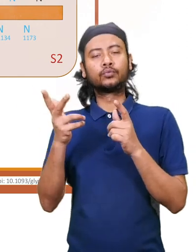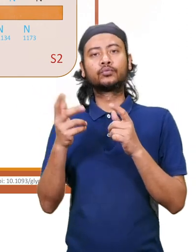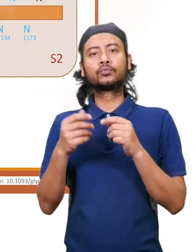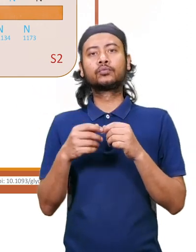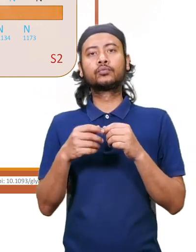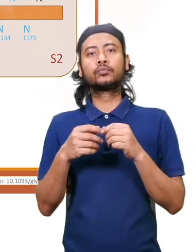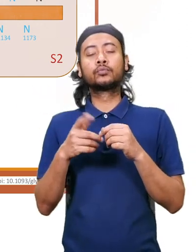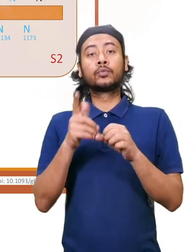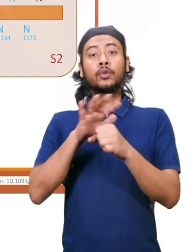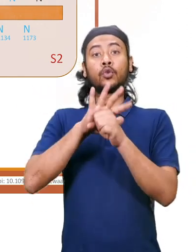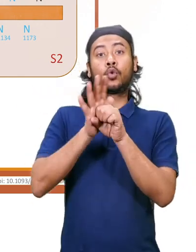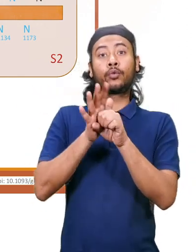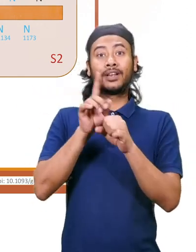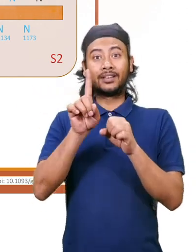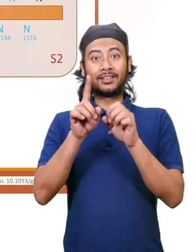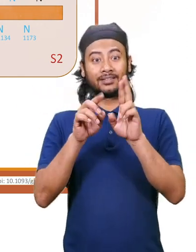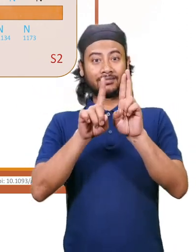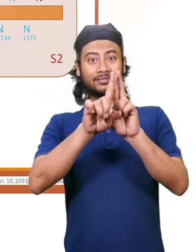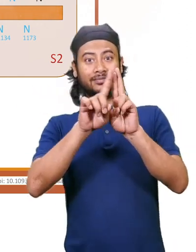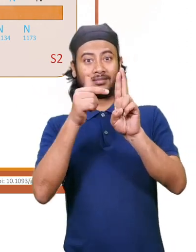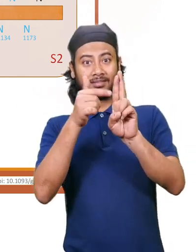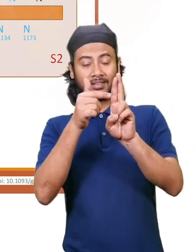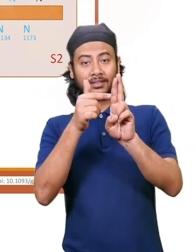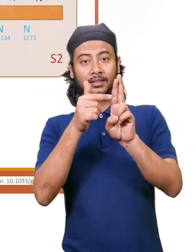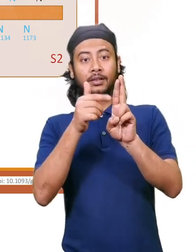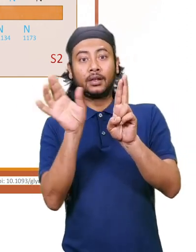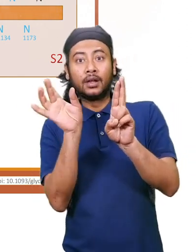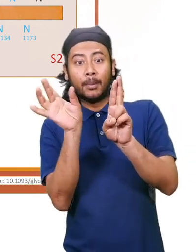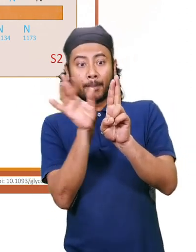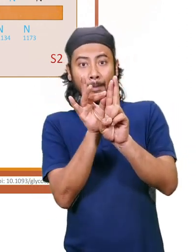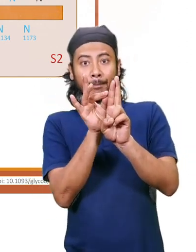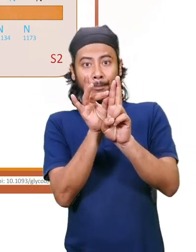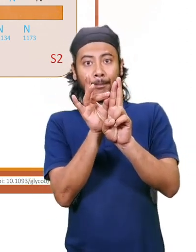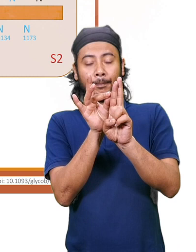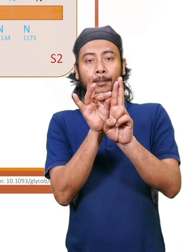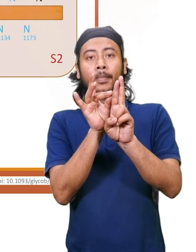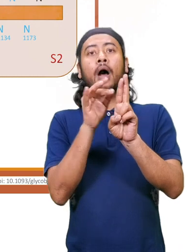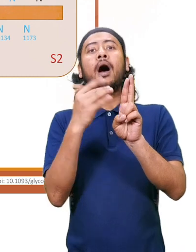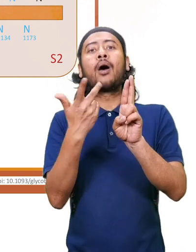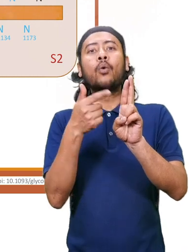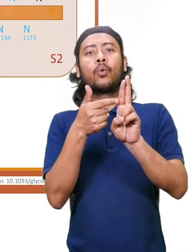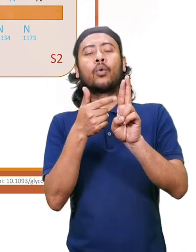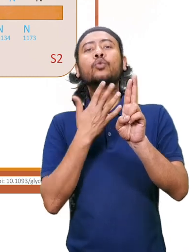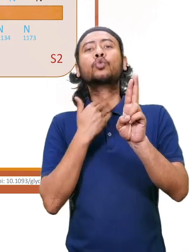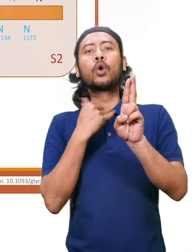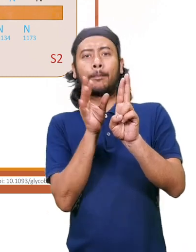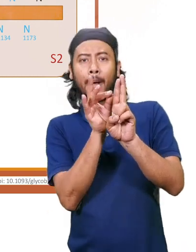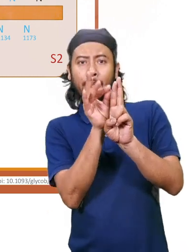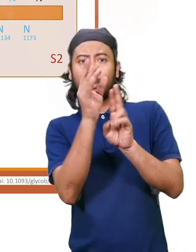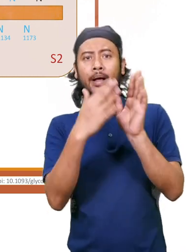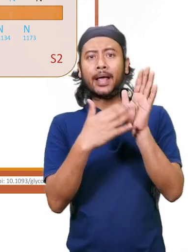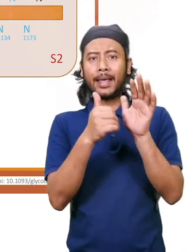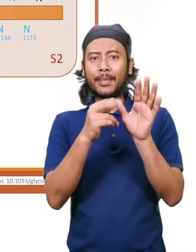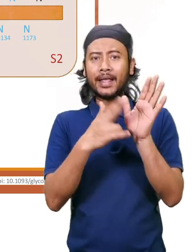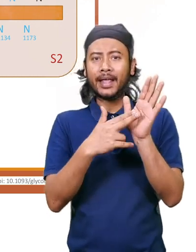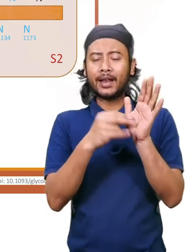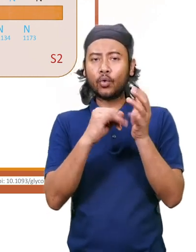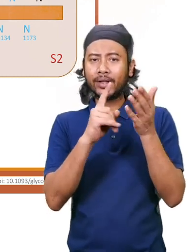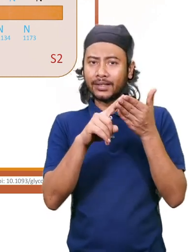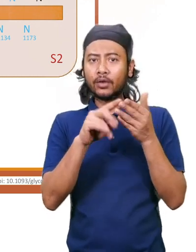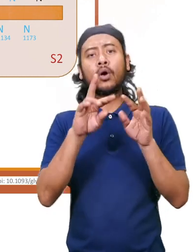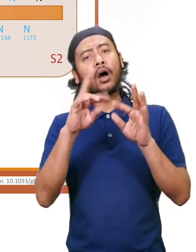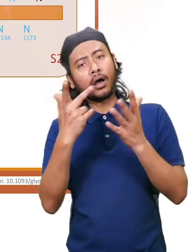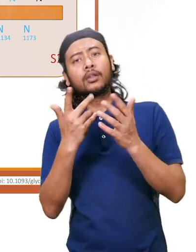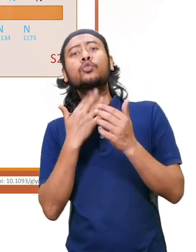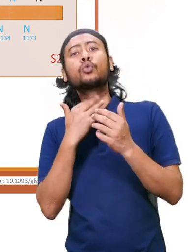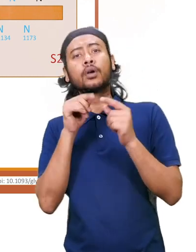SARS-CoV-2 spike protein as shown in the figure. The N glycosylation and O glycosylation at the receptor